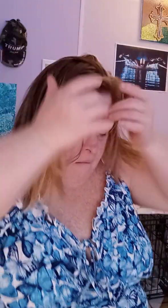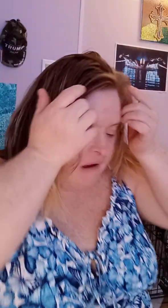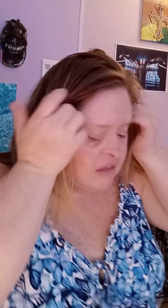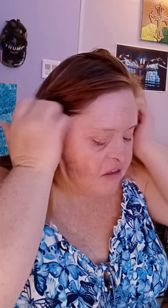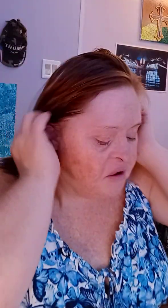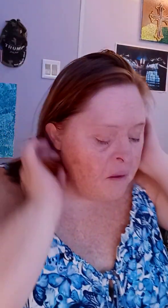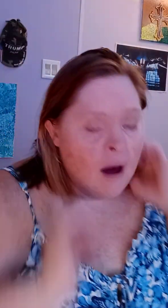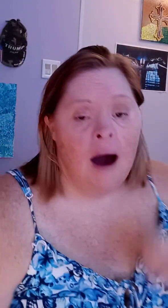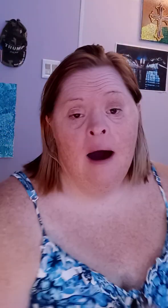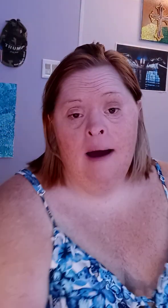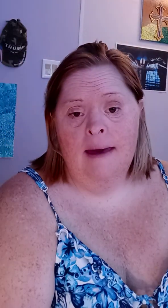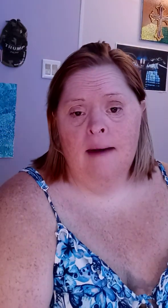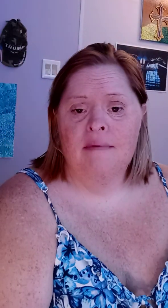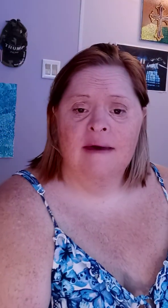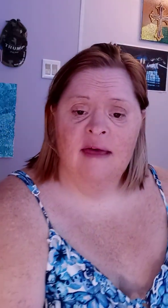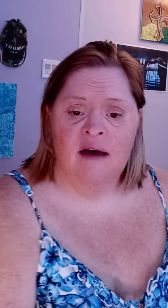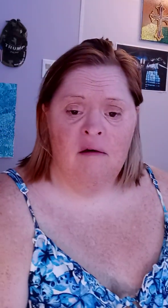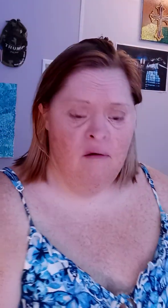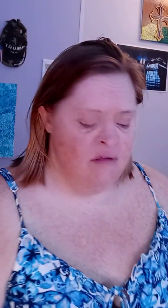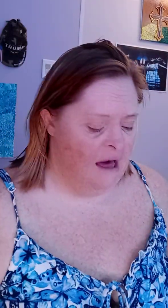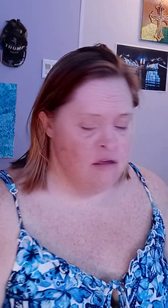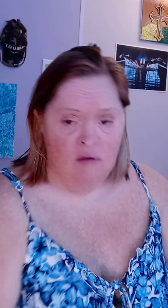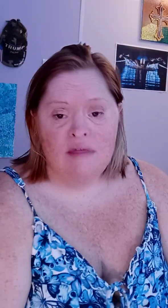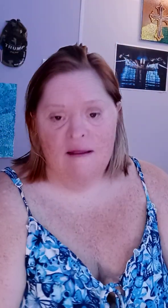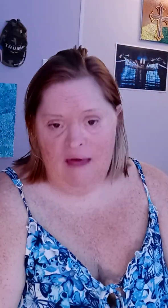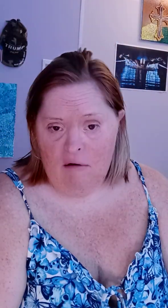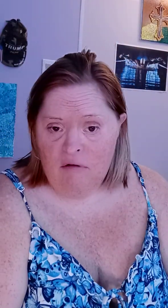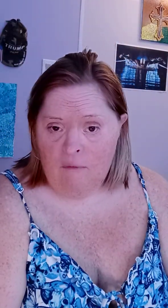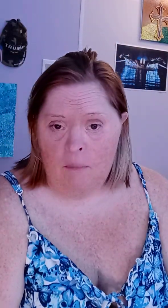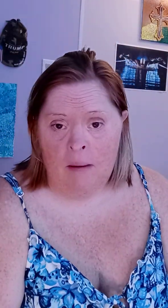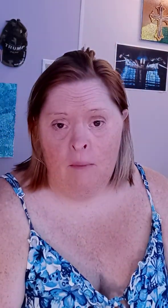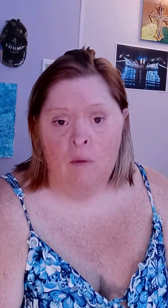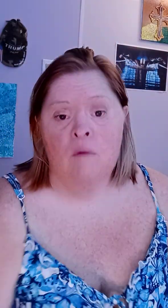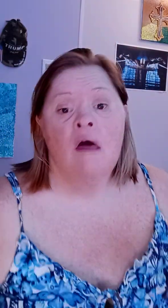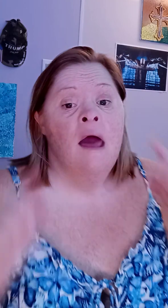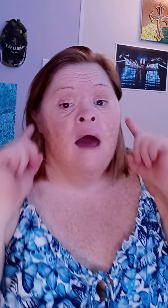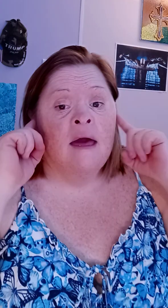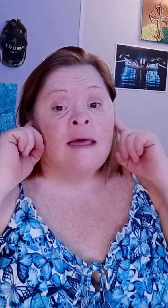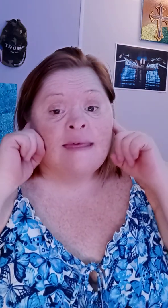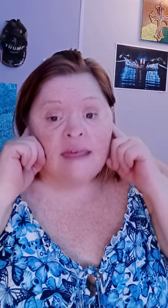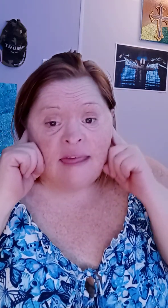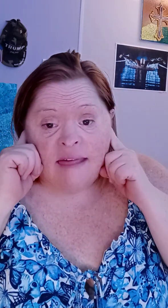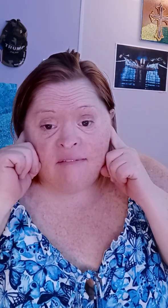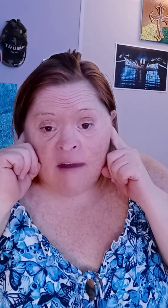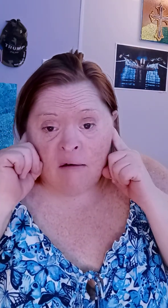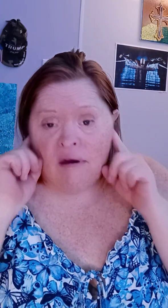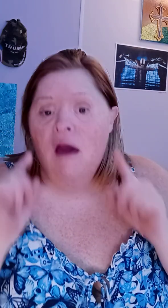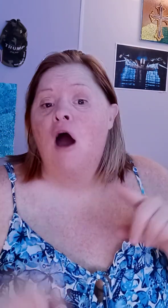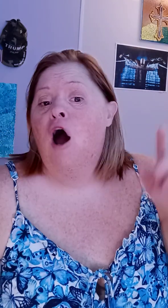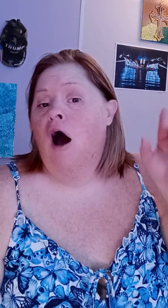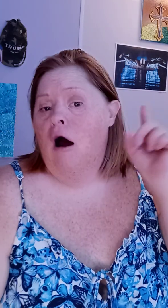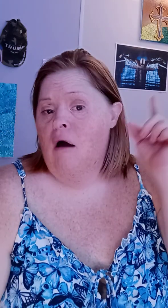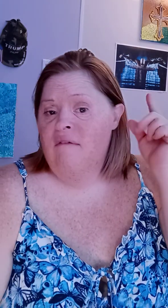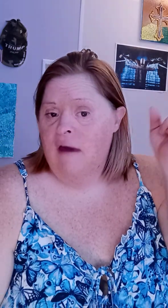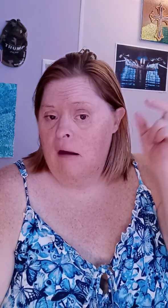All right, so I am Lena Echols. I do sign language for people who are sensitive hearing, hard of